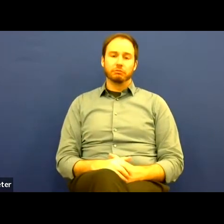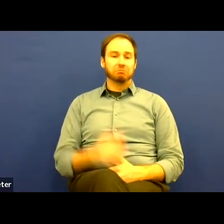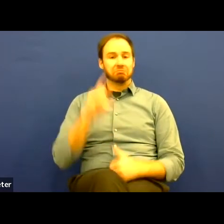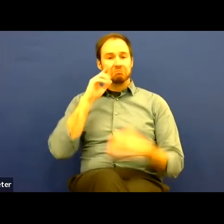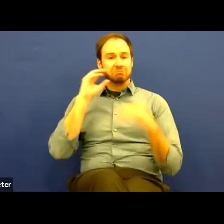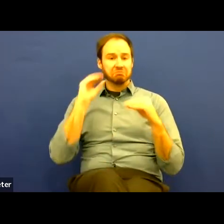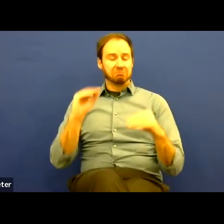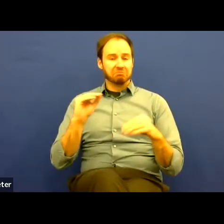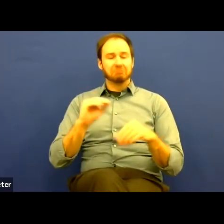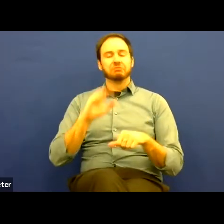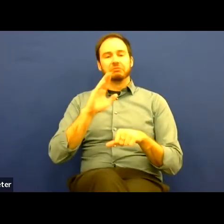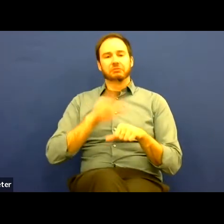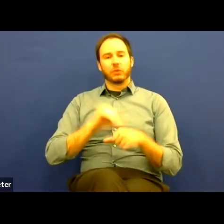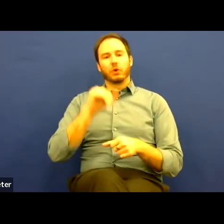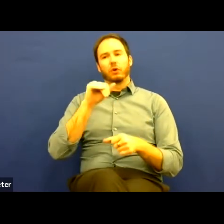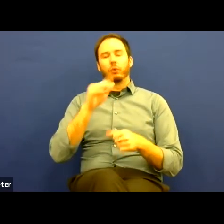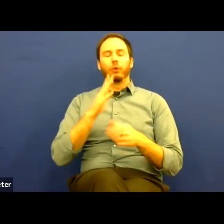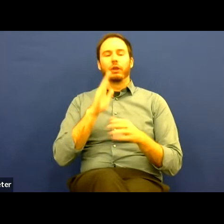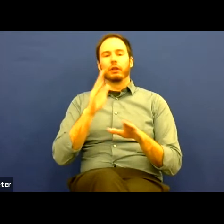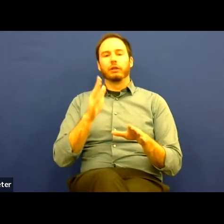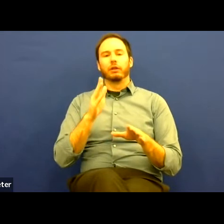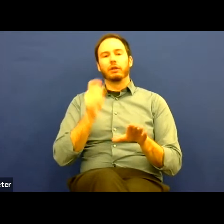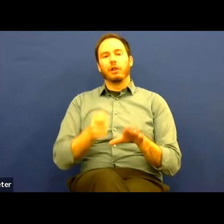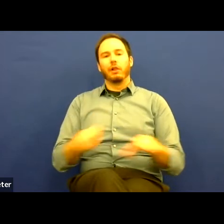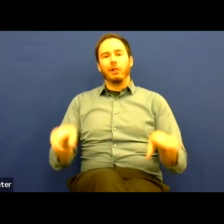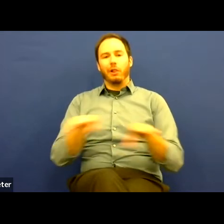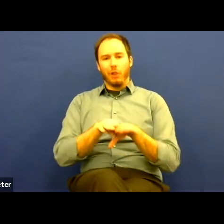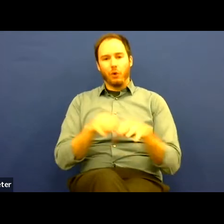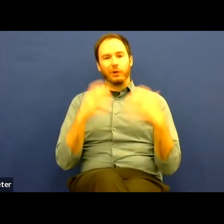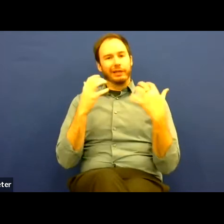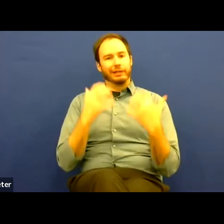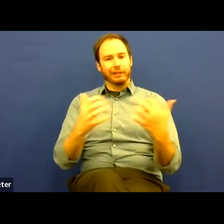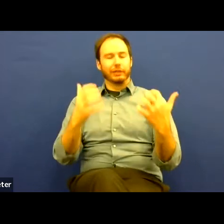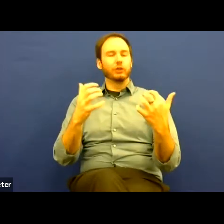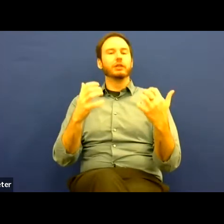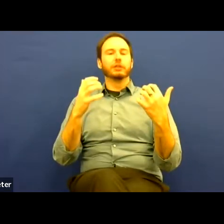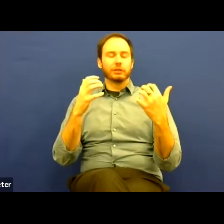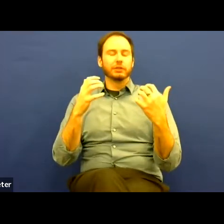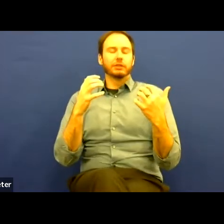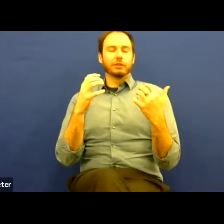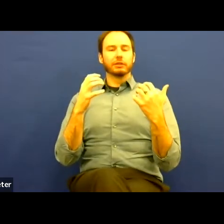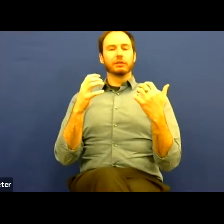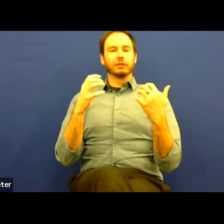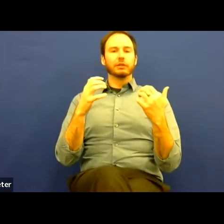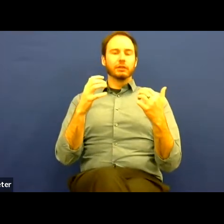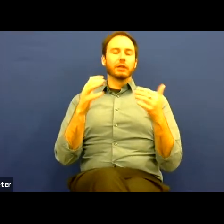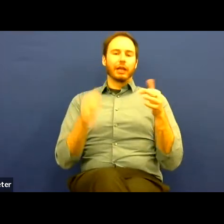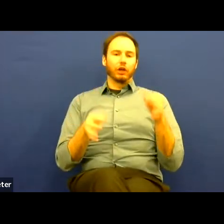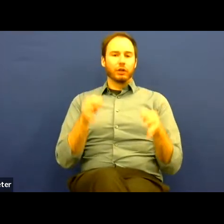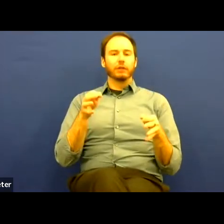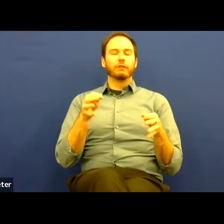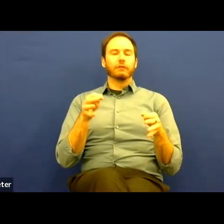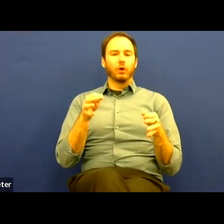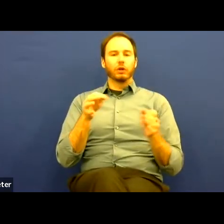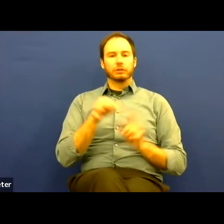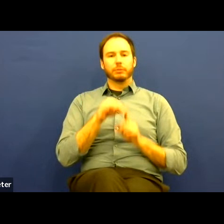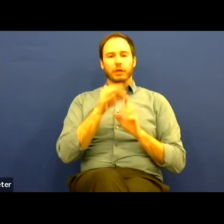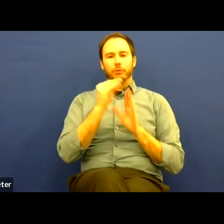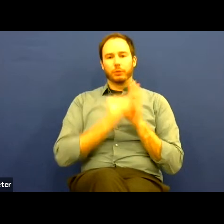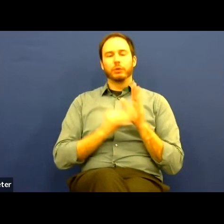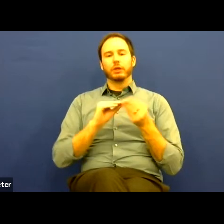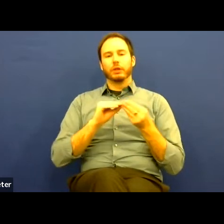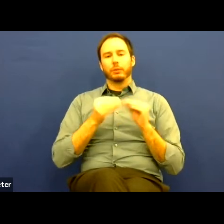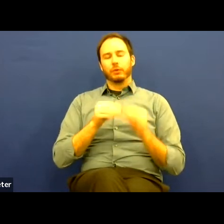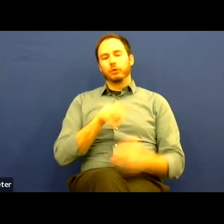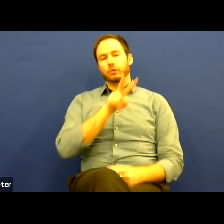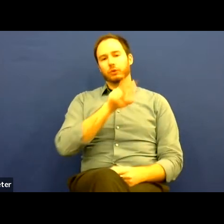Then hearing and seeing none, I'm going to close the public hearing for the special use permit